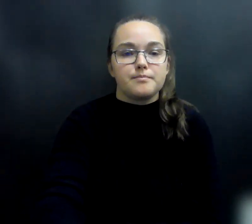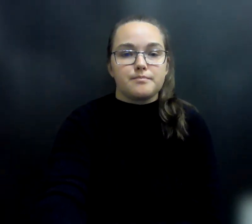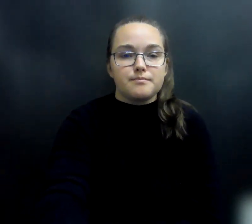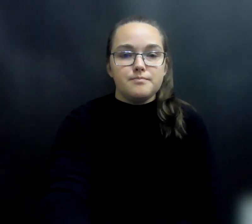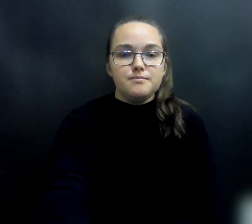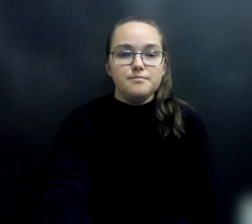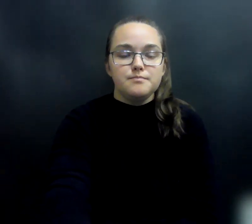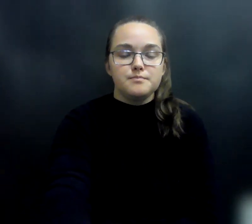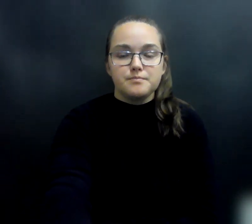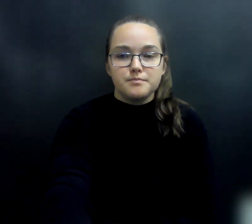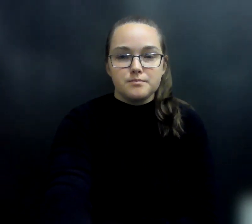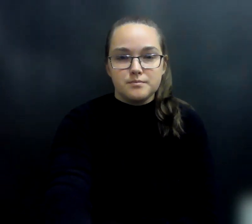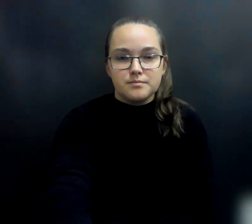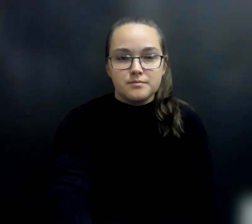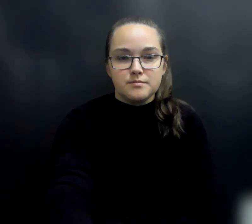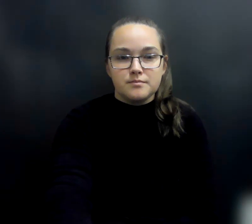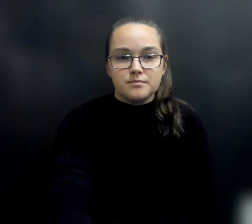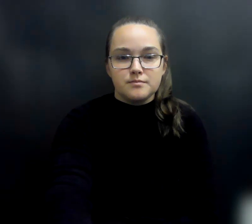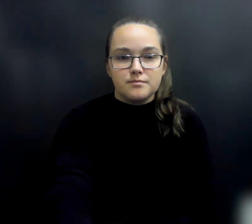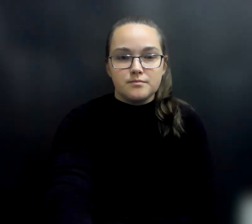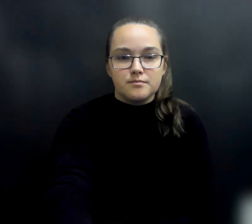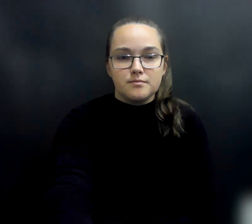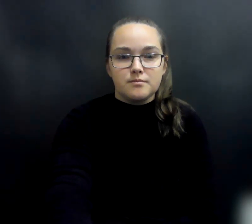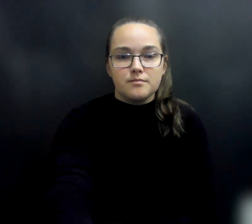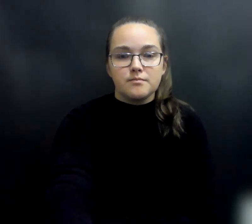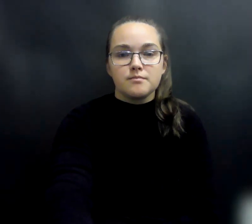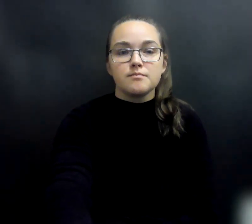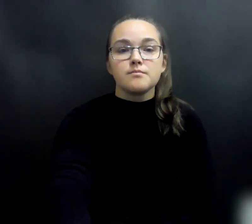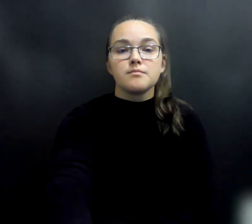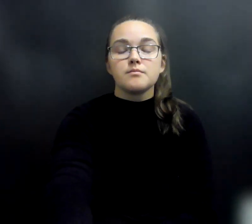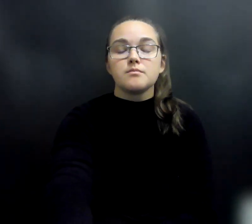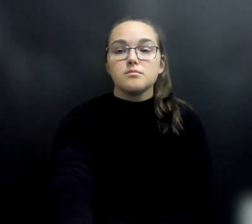On how the author uses point of view. One